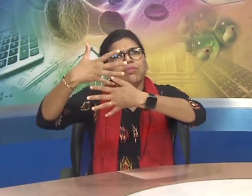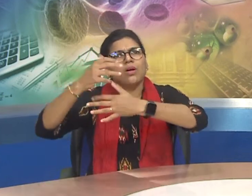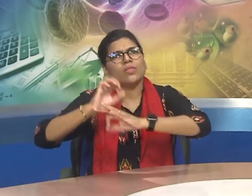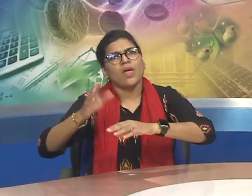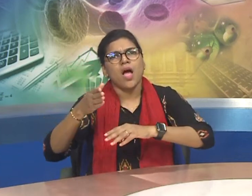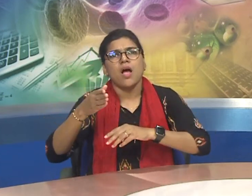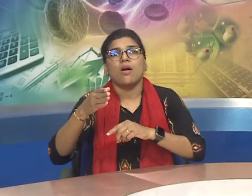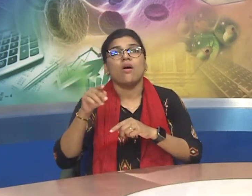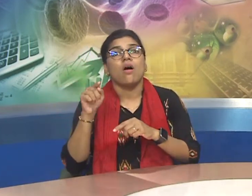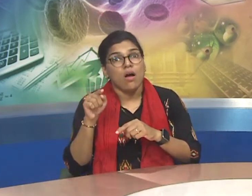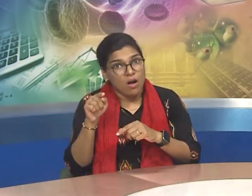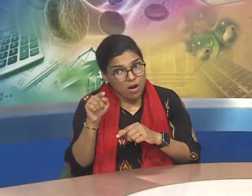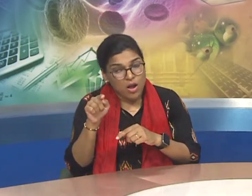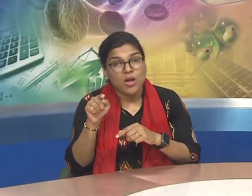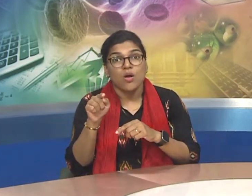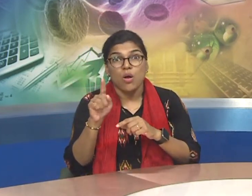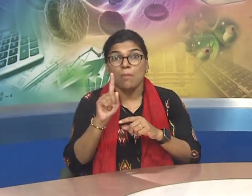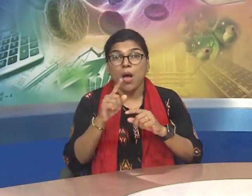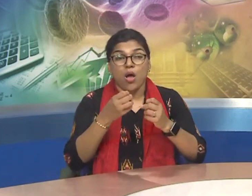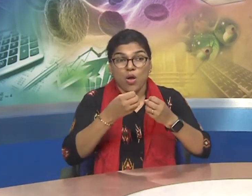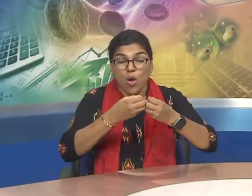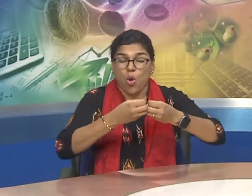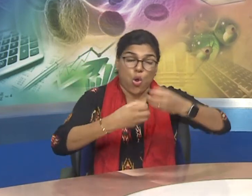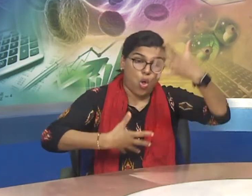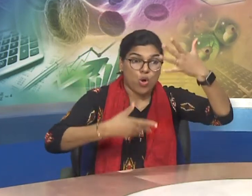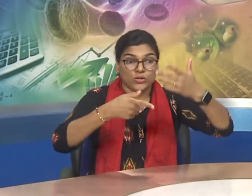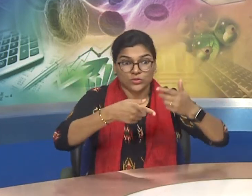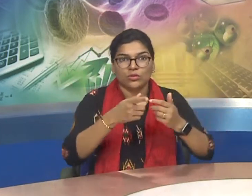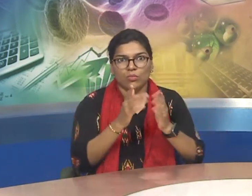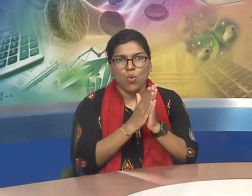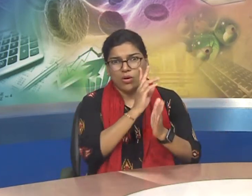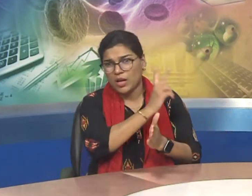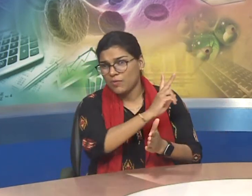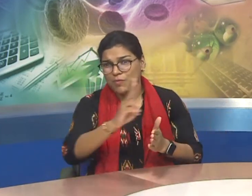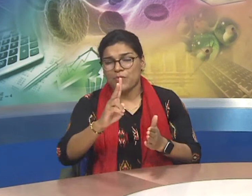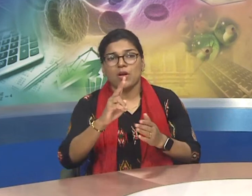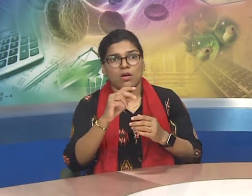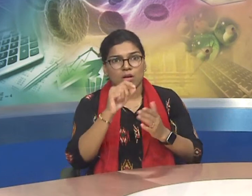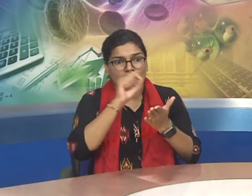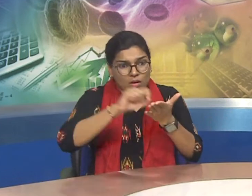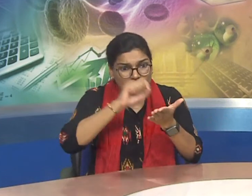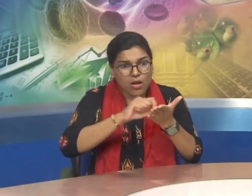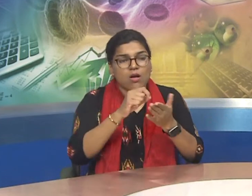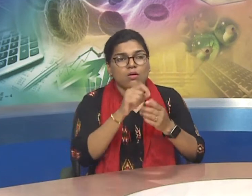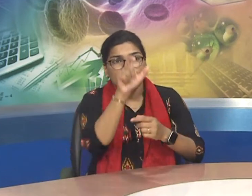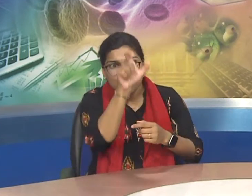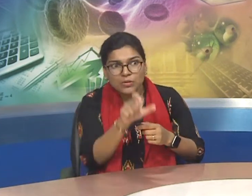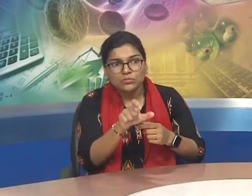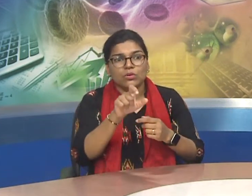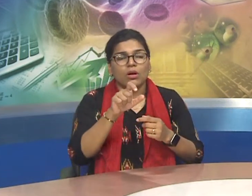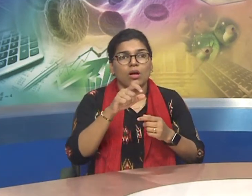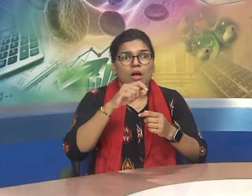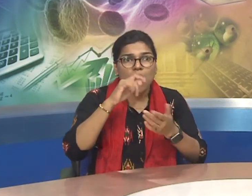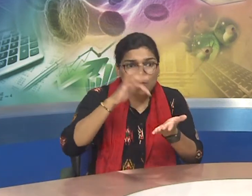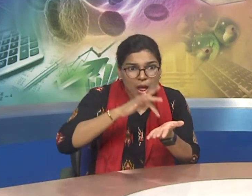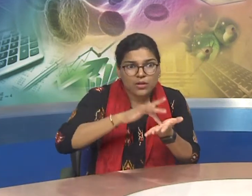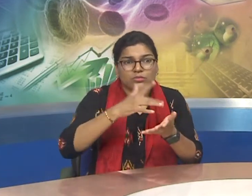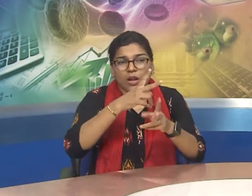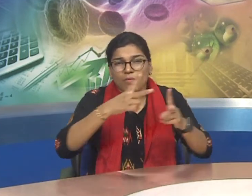storage place so that any user, if in need of getting the information related to